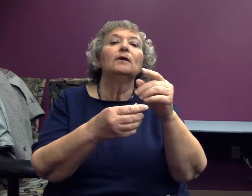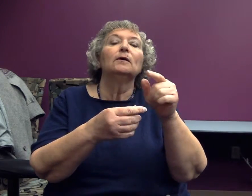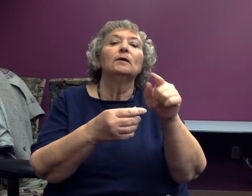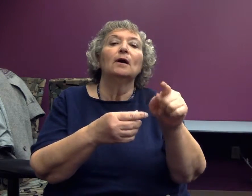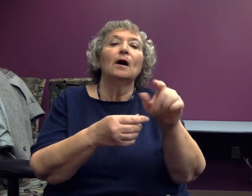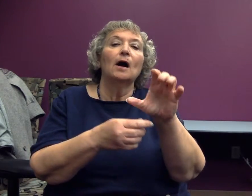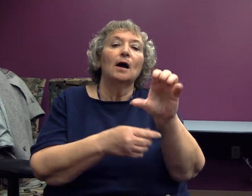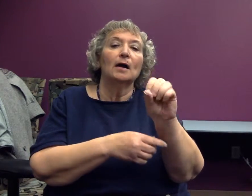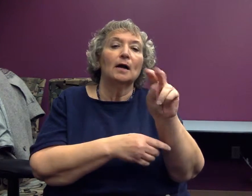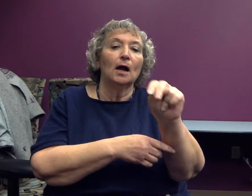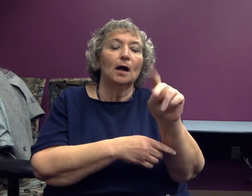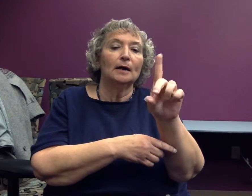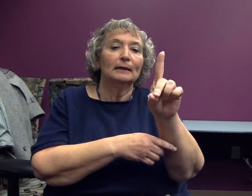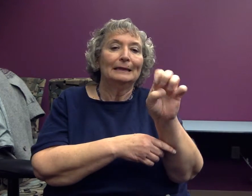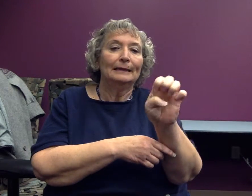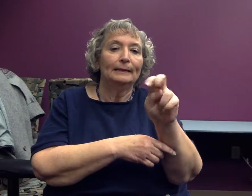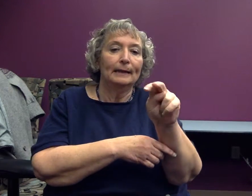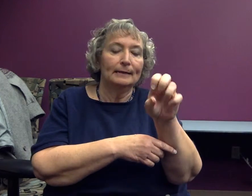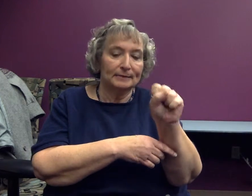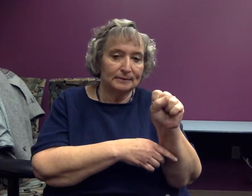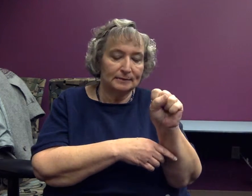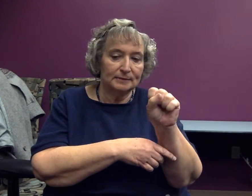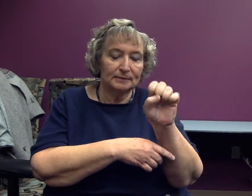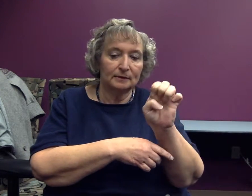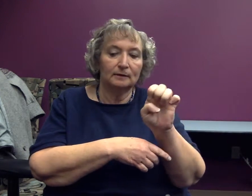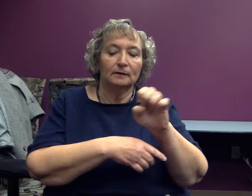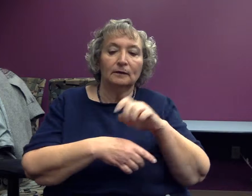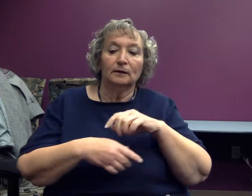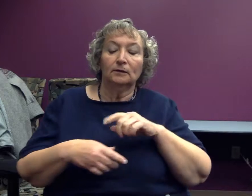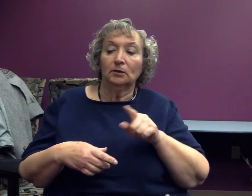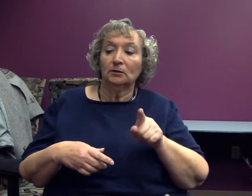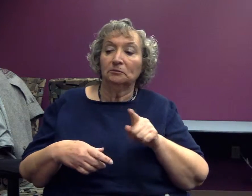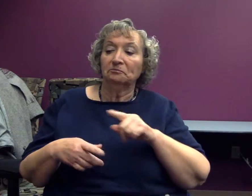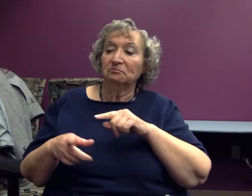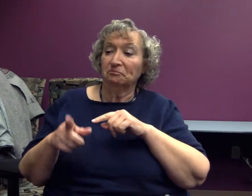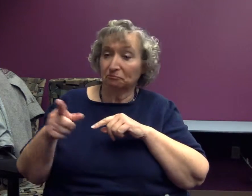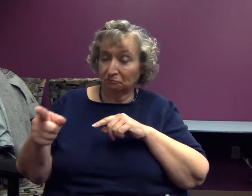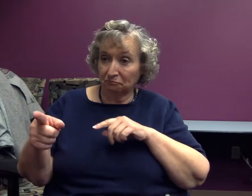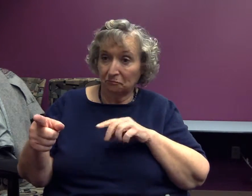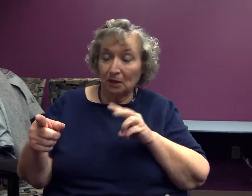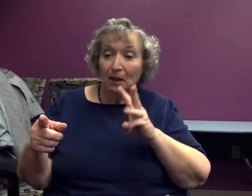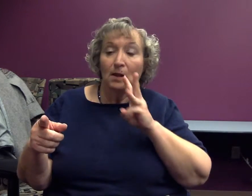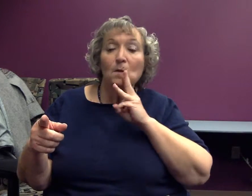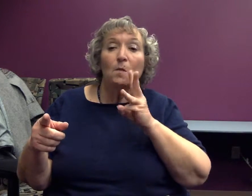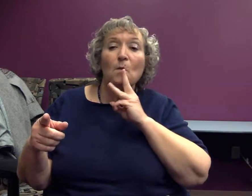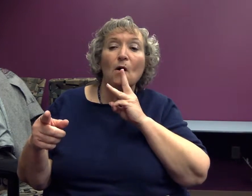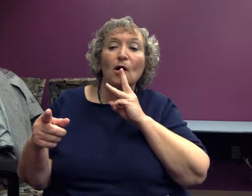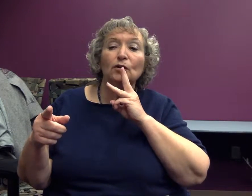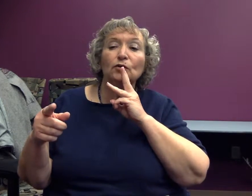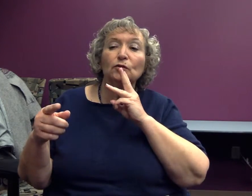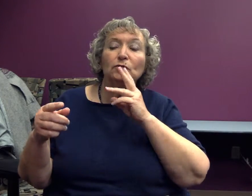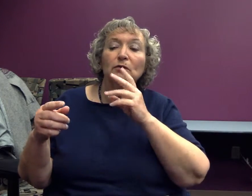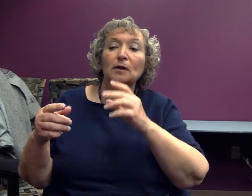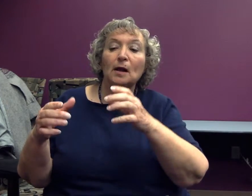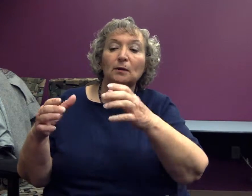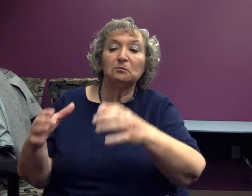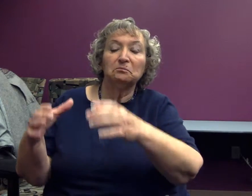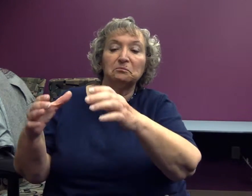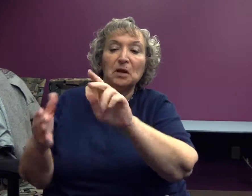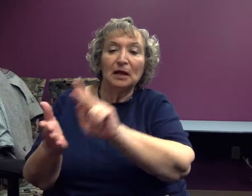you're boiling something, cooking something, you take the lid and lift it up, and there's water that's collected. Take the lid and set it on the stove, and then you have water that runs everywhere. Another